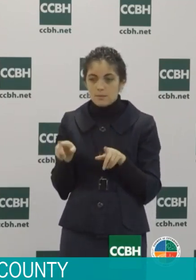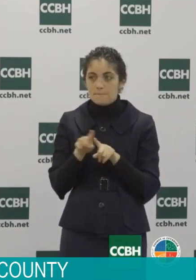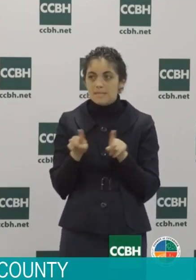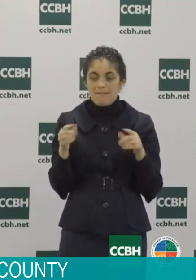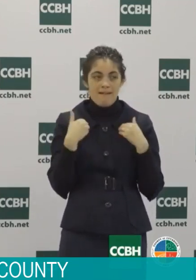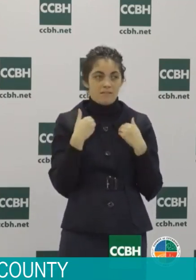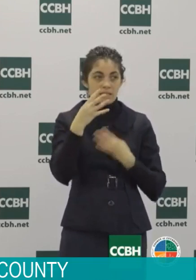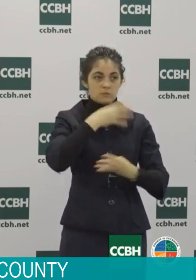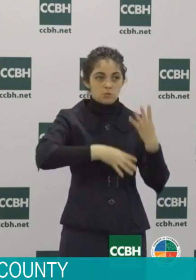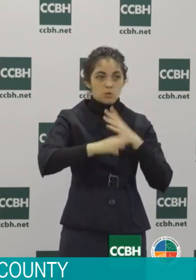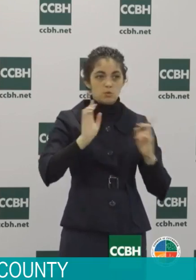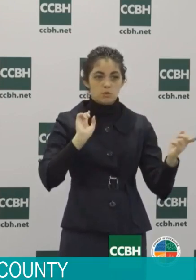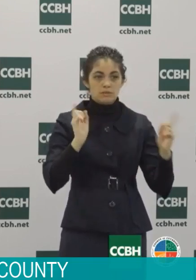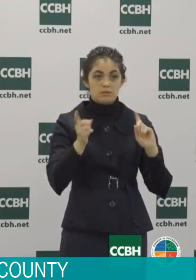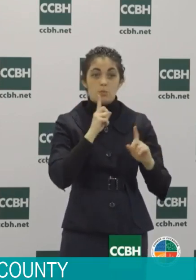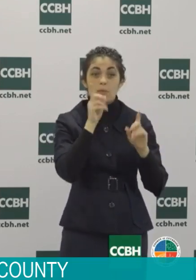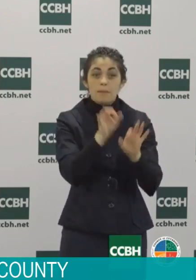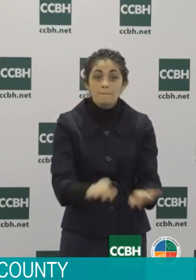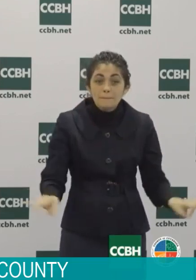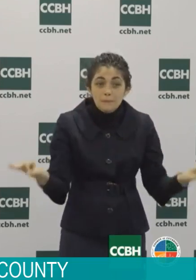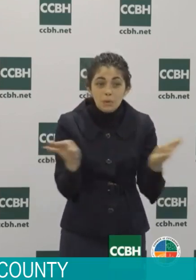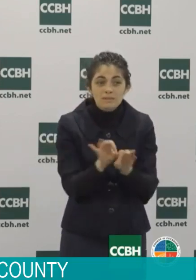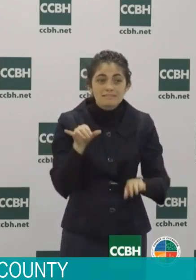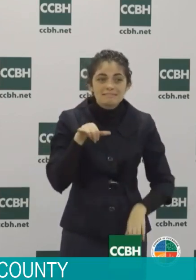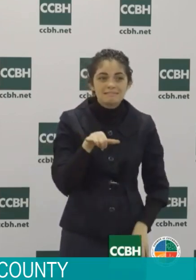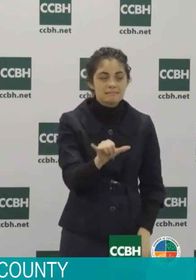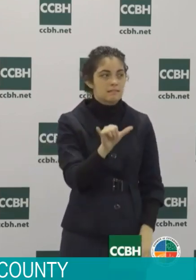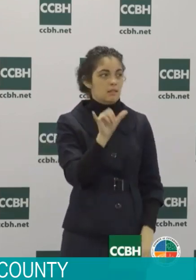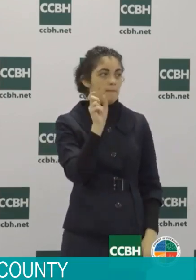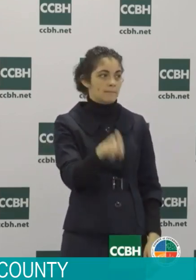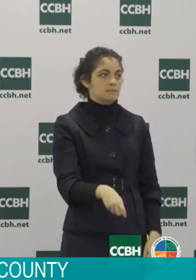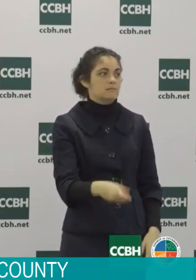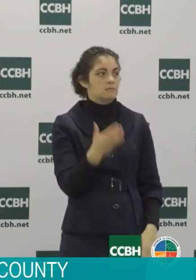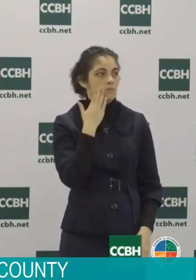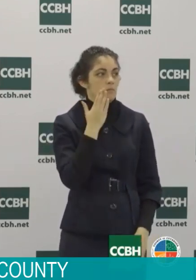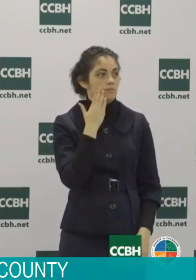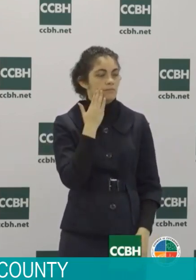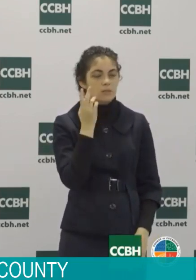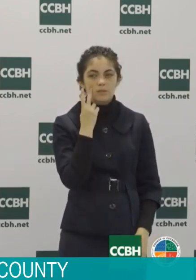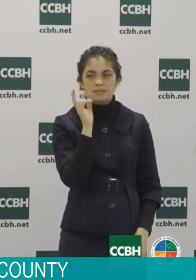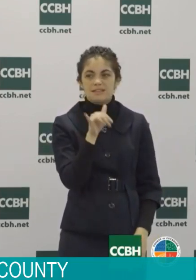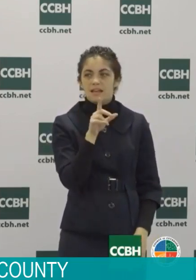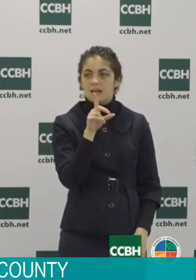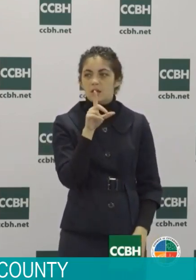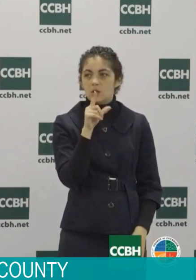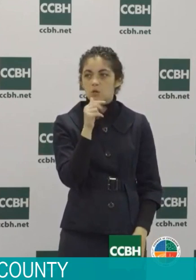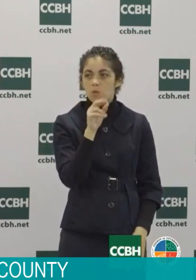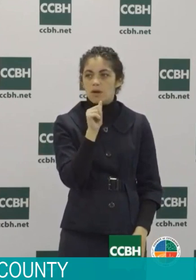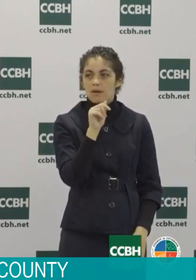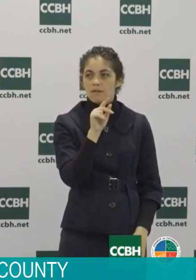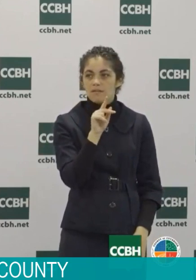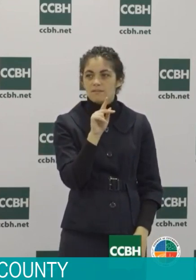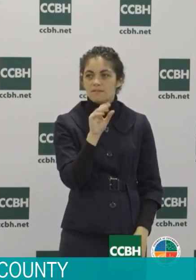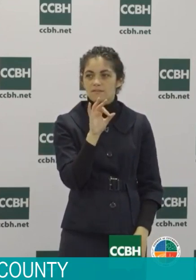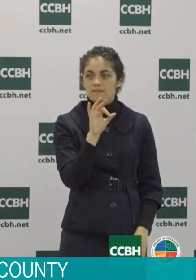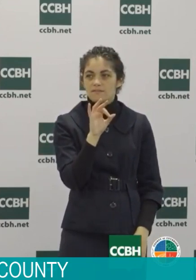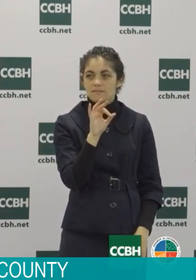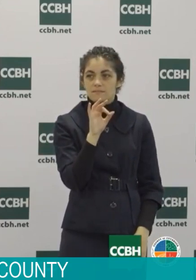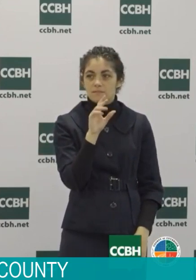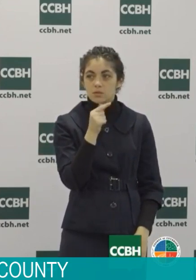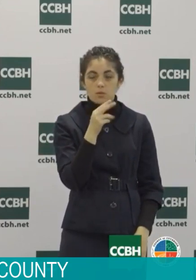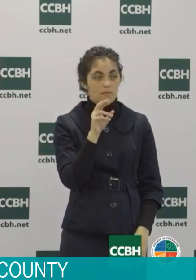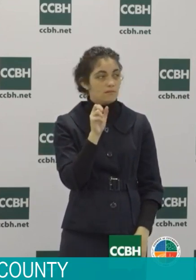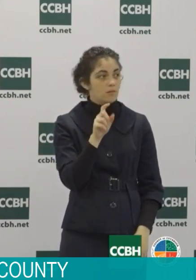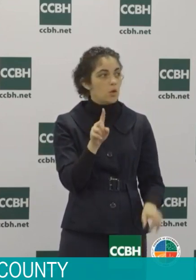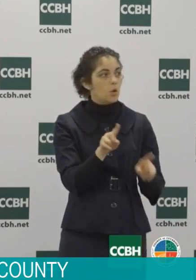that distance is really critical. So you have to bear that in mind when you look at the data. I think transit relates back to people going to